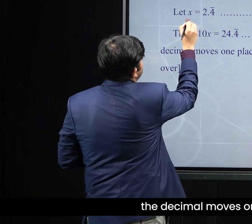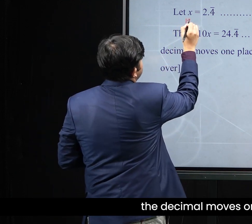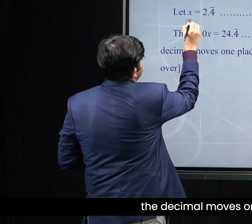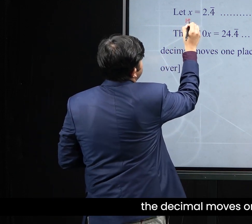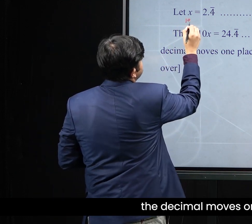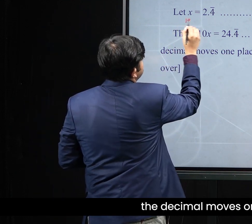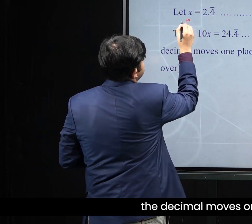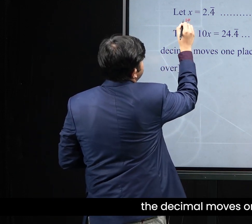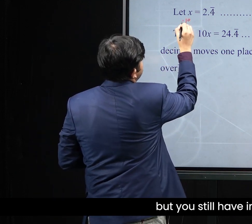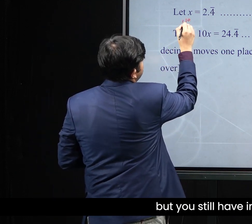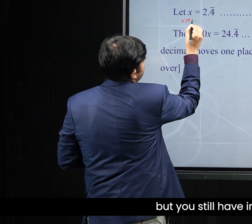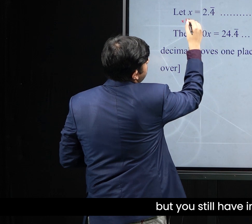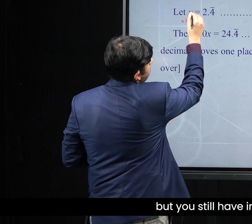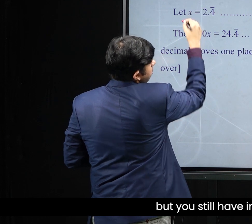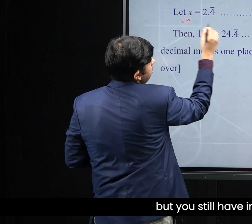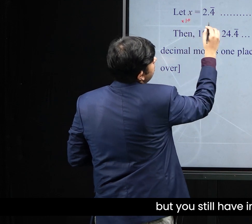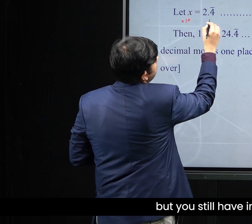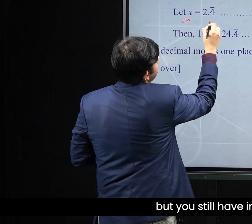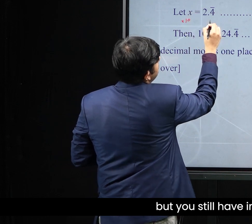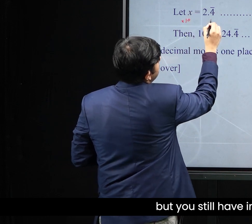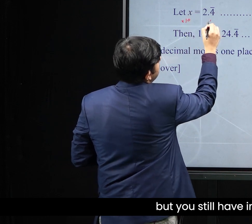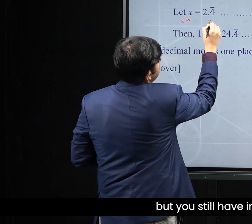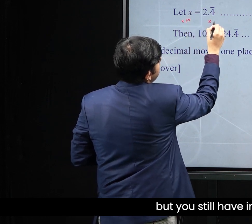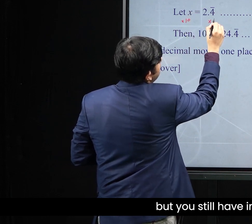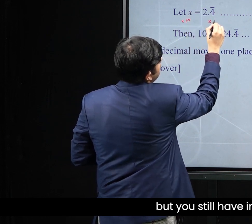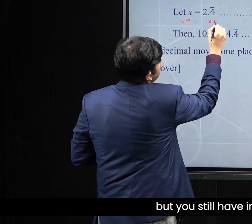right, but you still have infinite 4s left over.